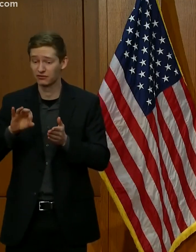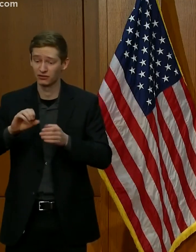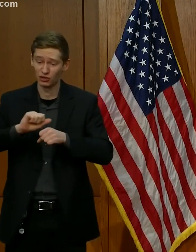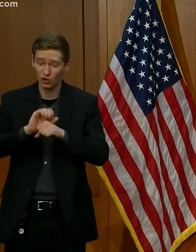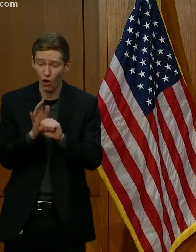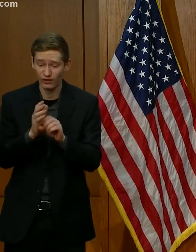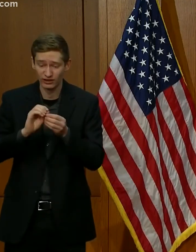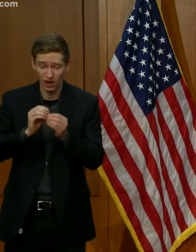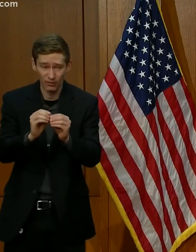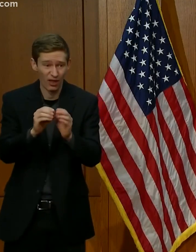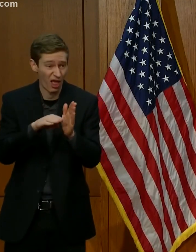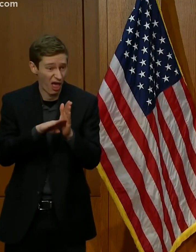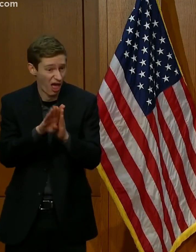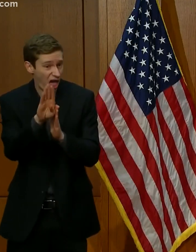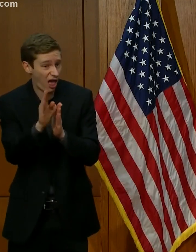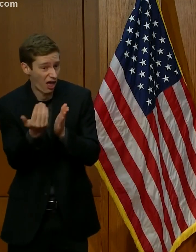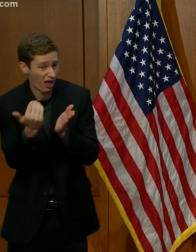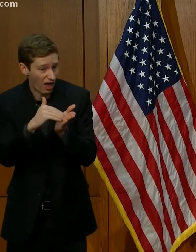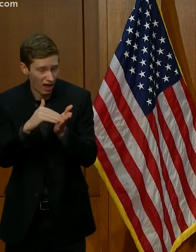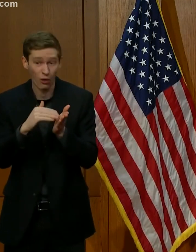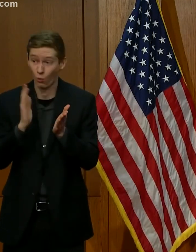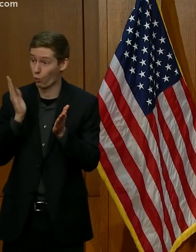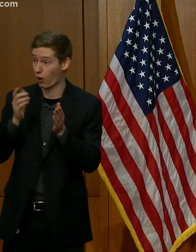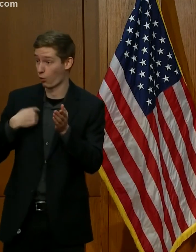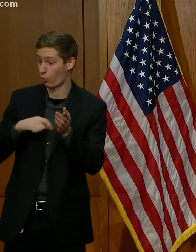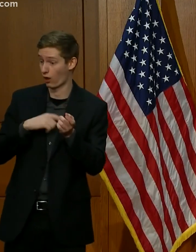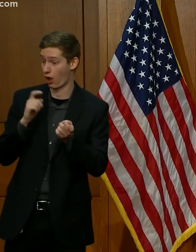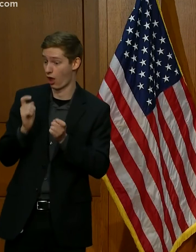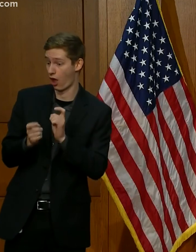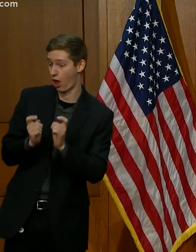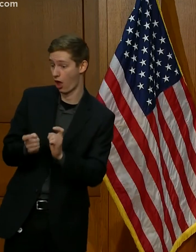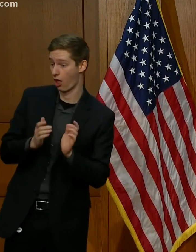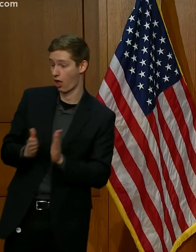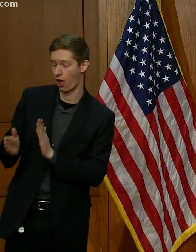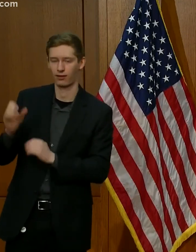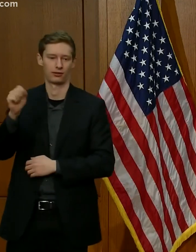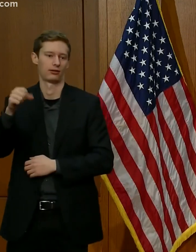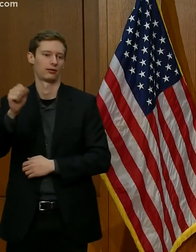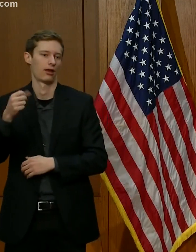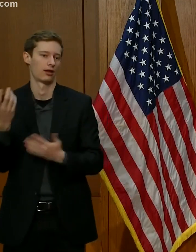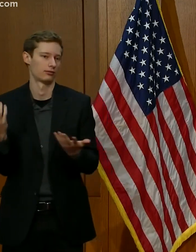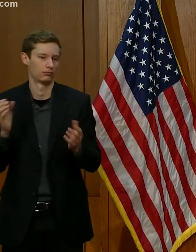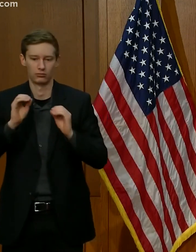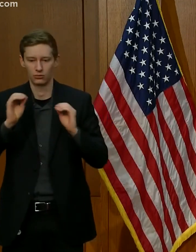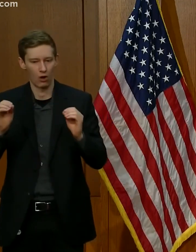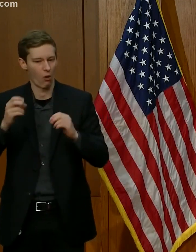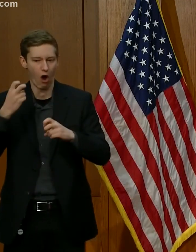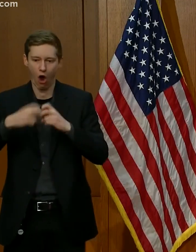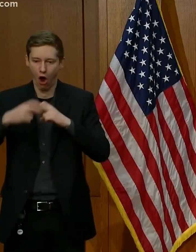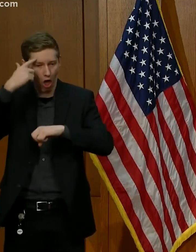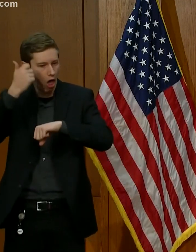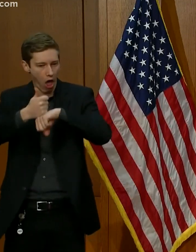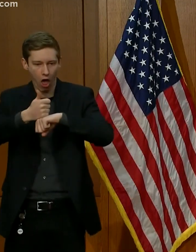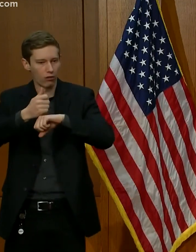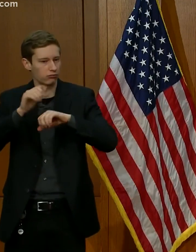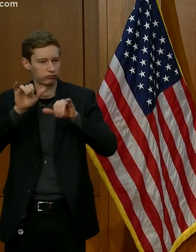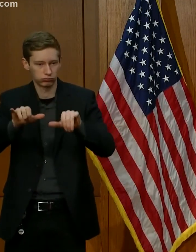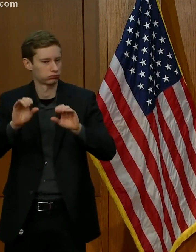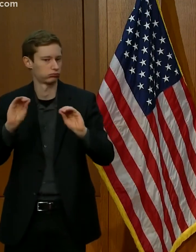wrong direction, will we make adjustments? And absolutely yes. None of this is written in stone. Right now,